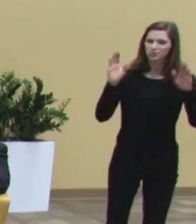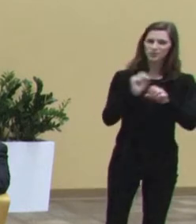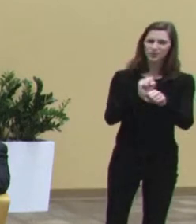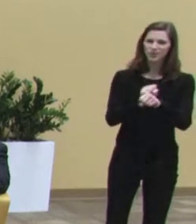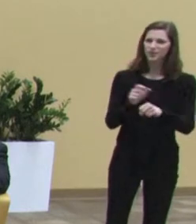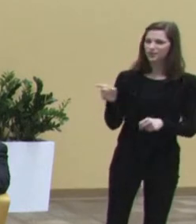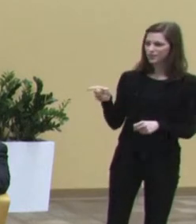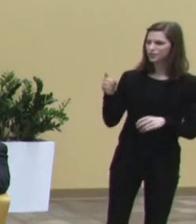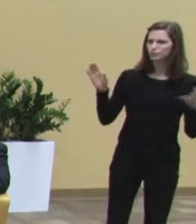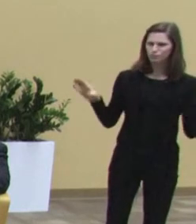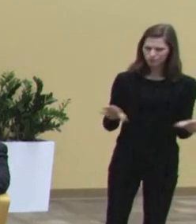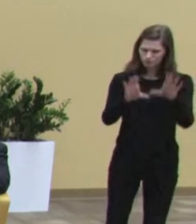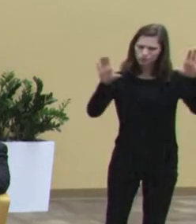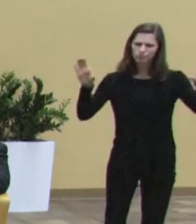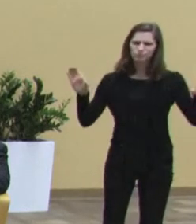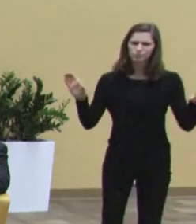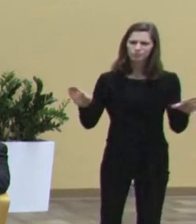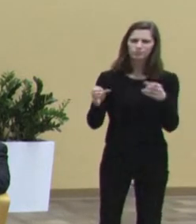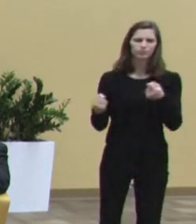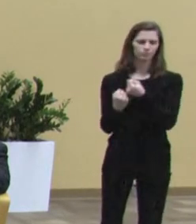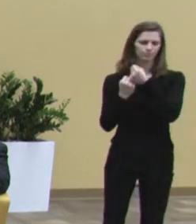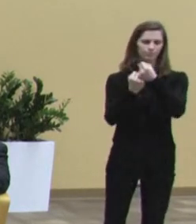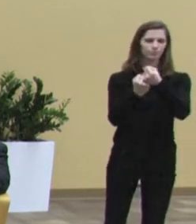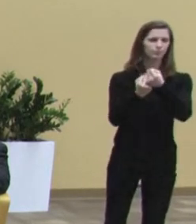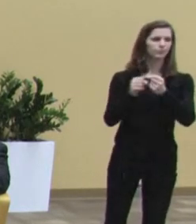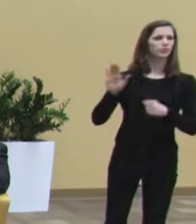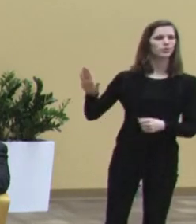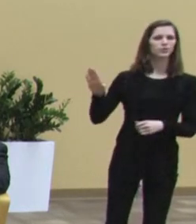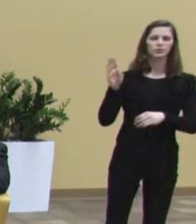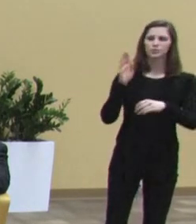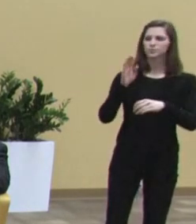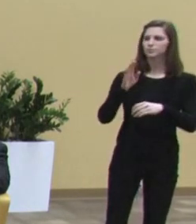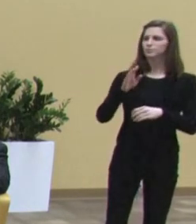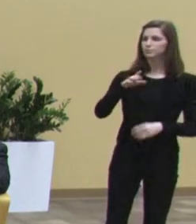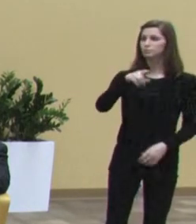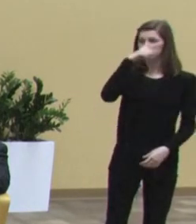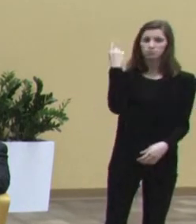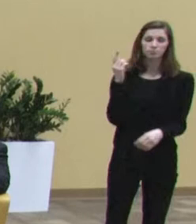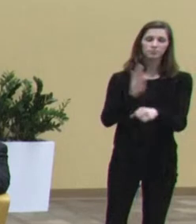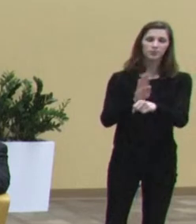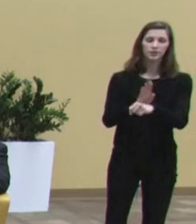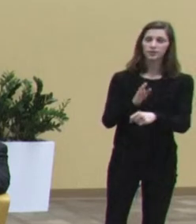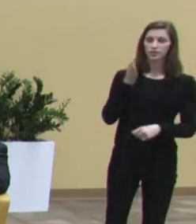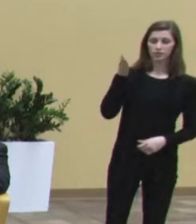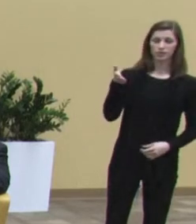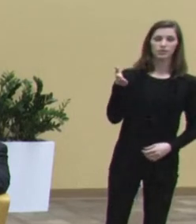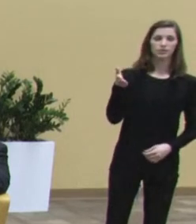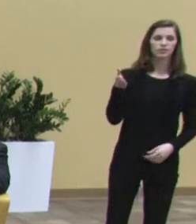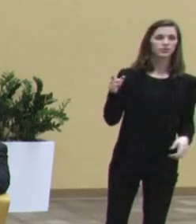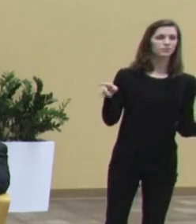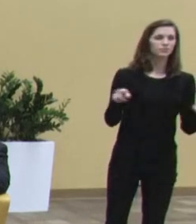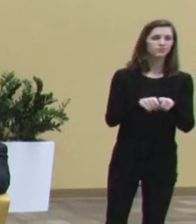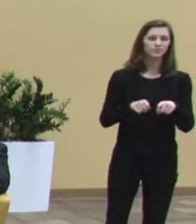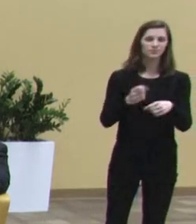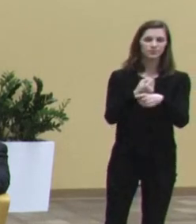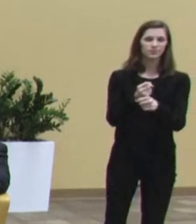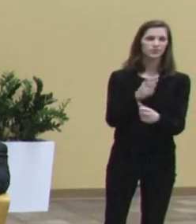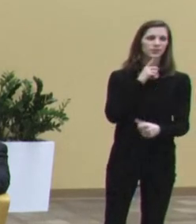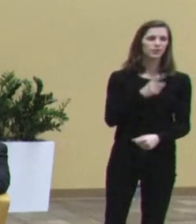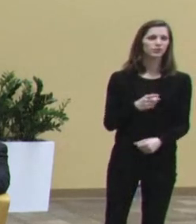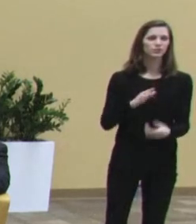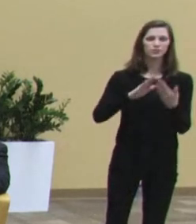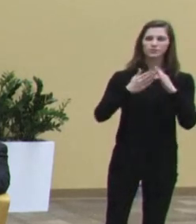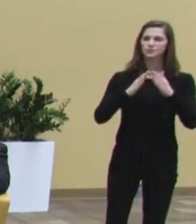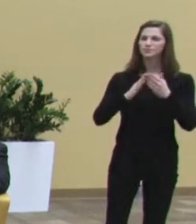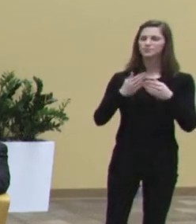to promote her black businesses that are there and to make sure that the county enjoys